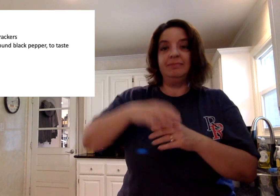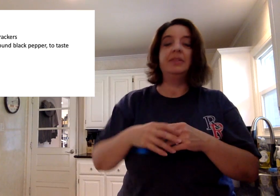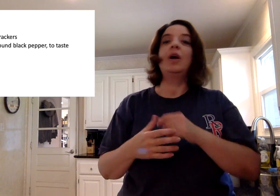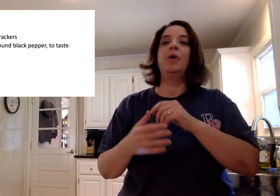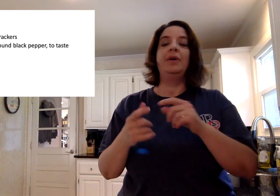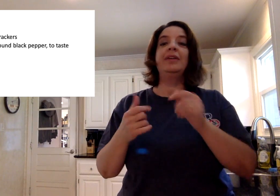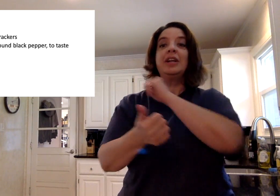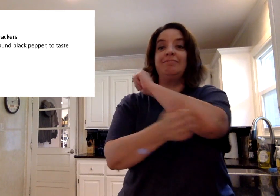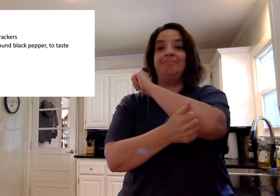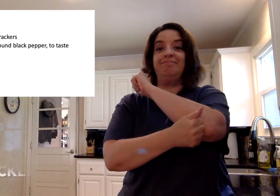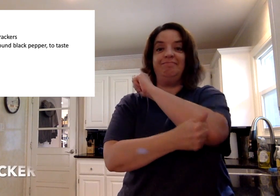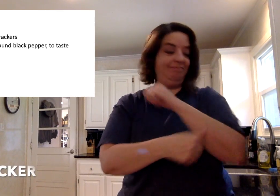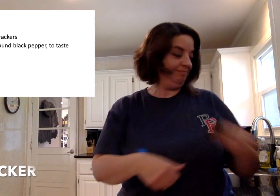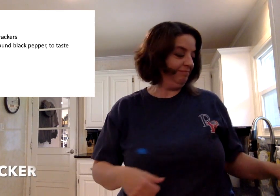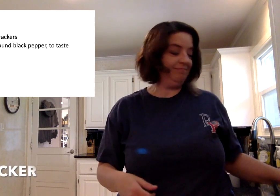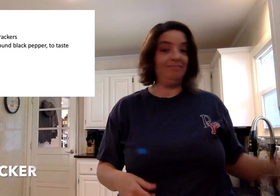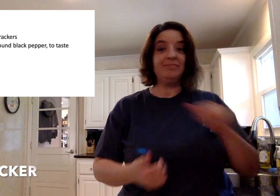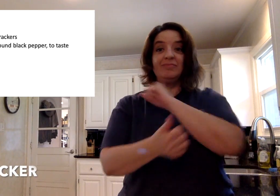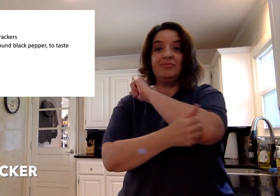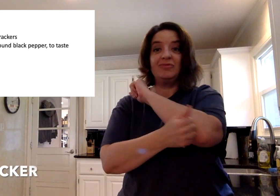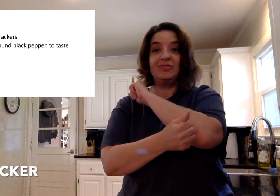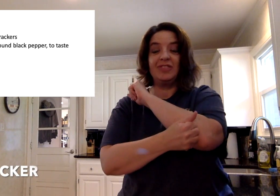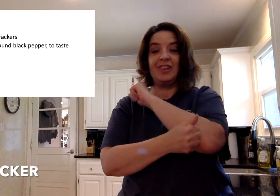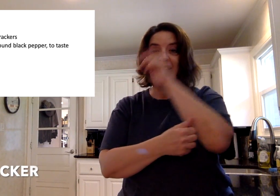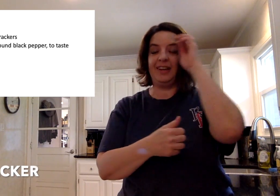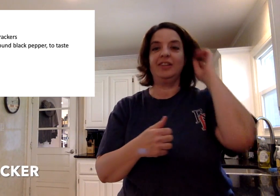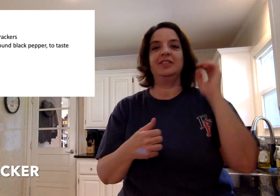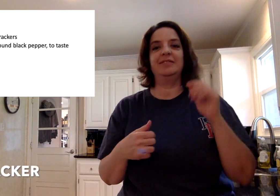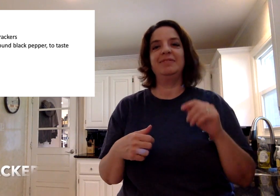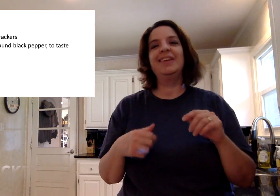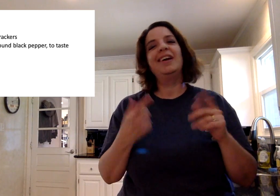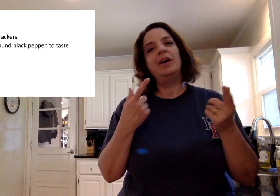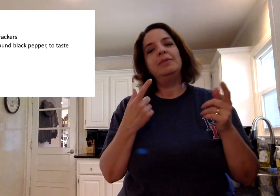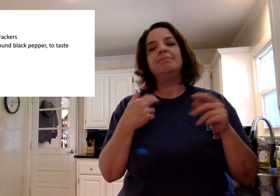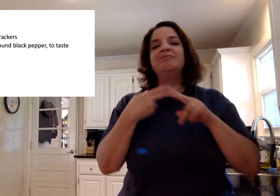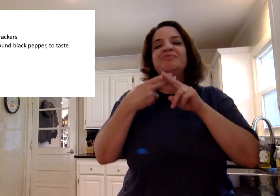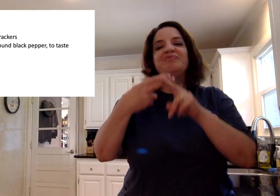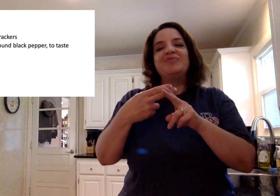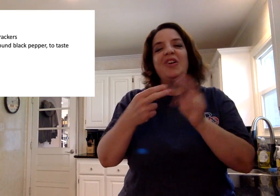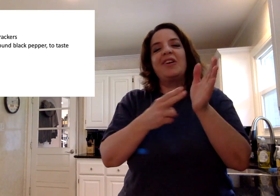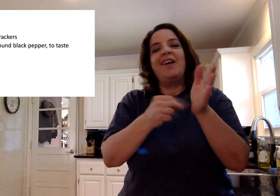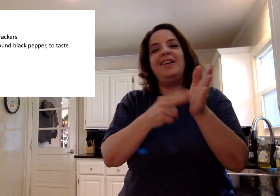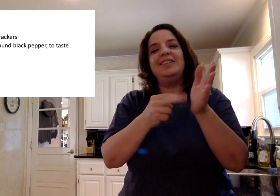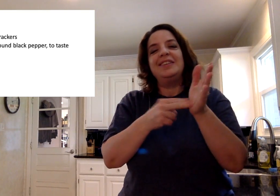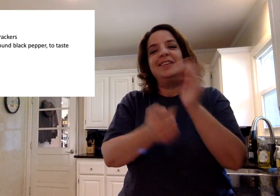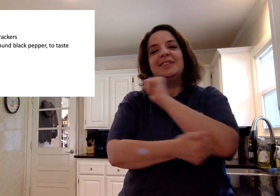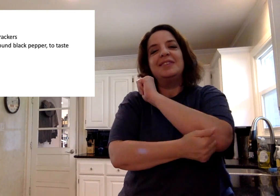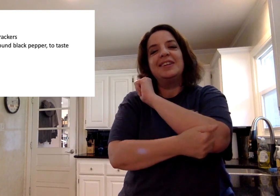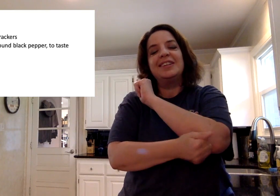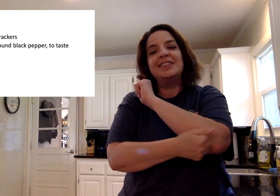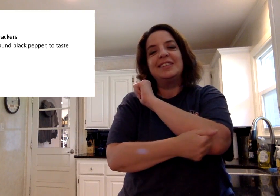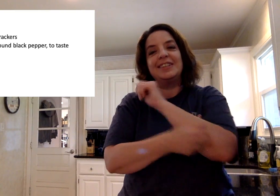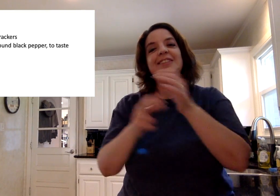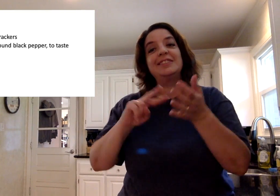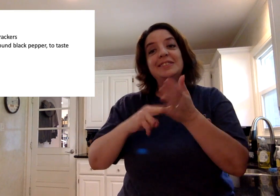it means like a package. And here's the sign cracker. An A taps on your elbow. They're called butter